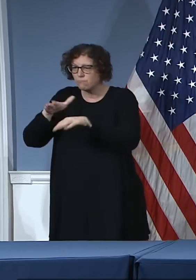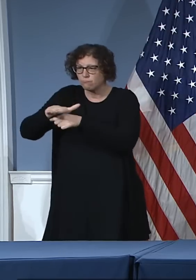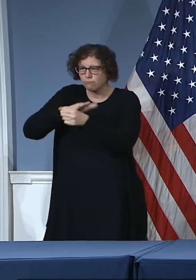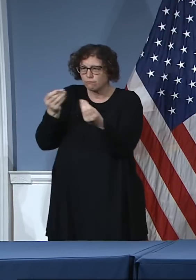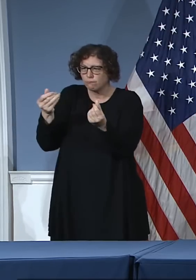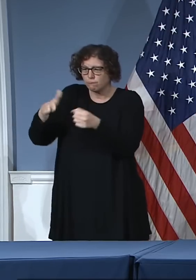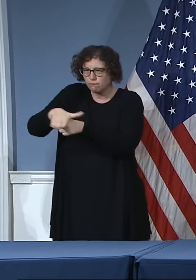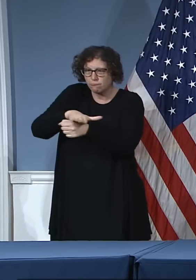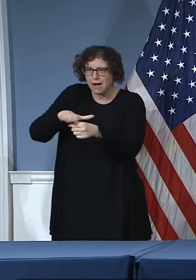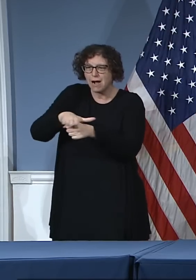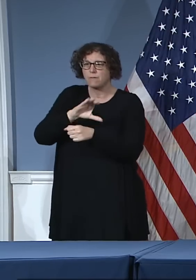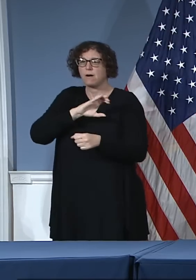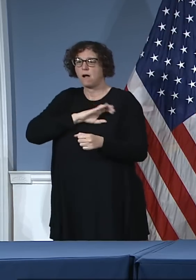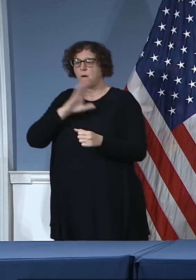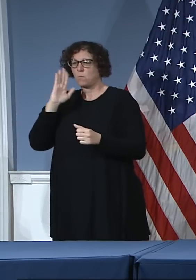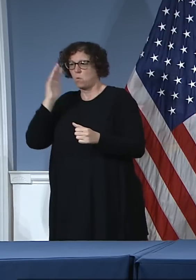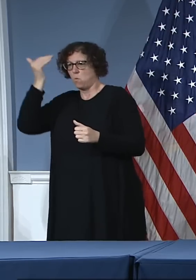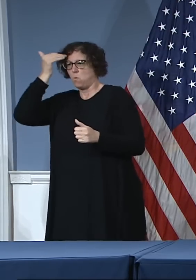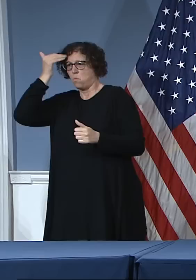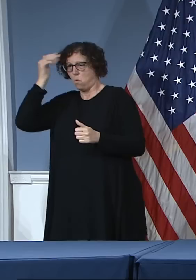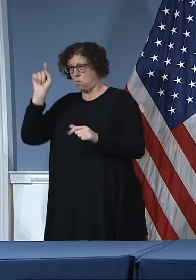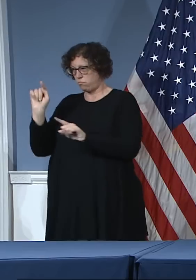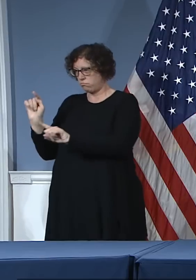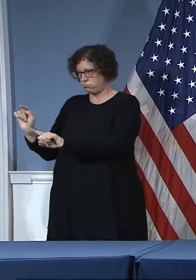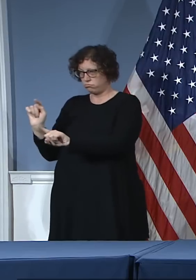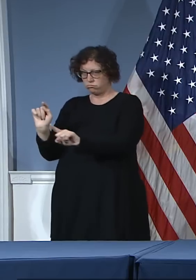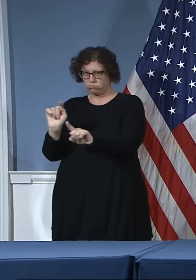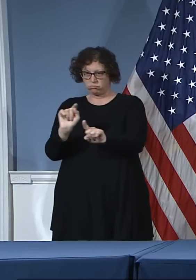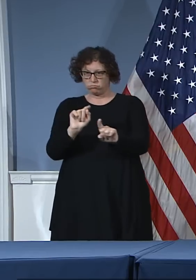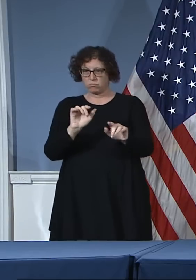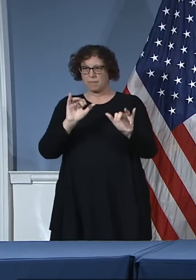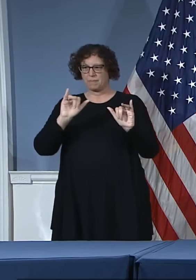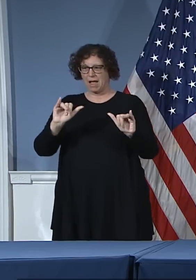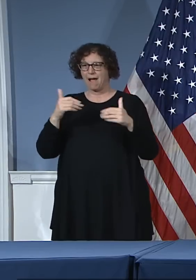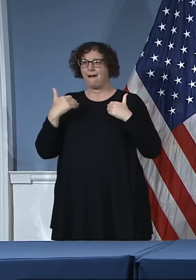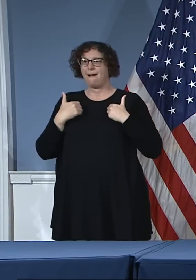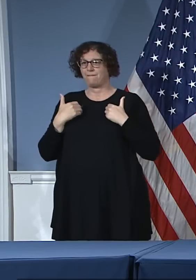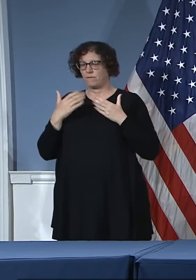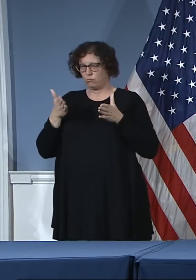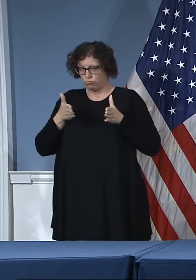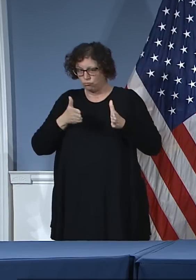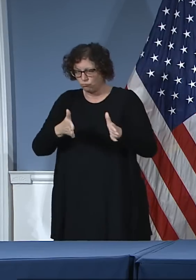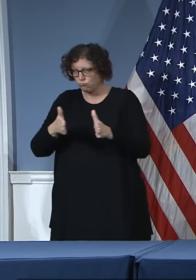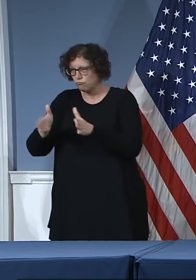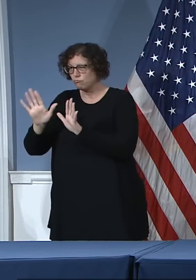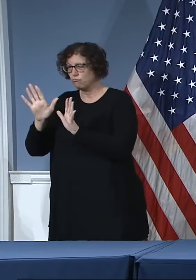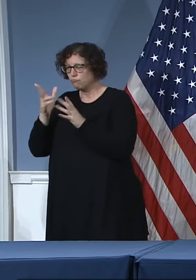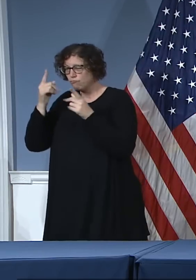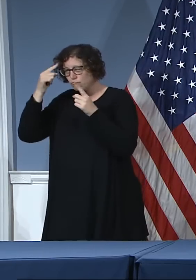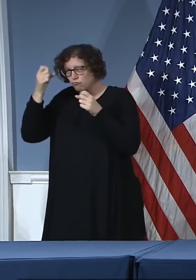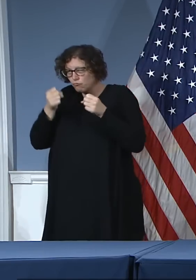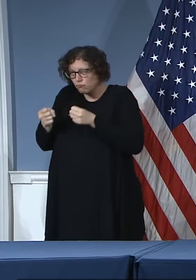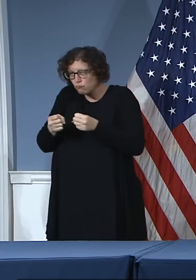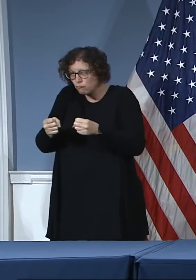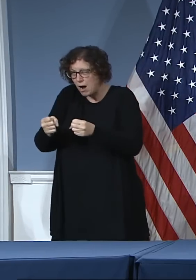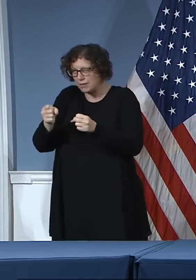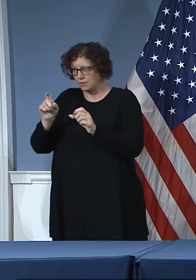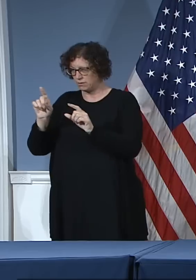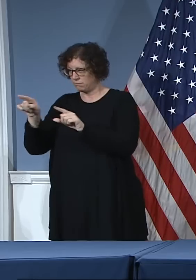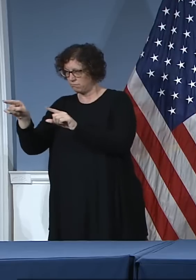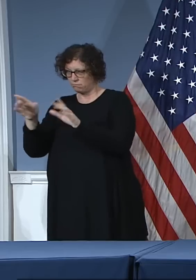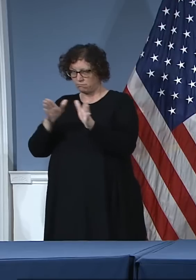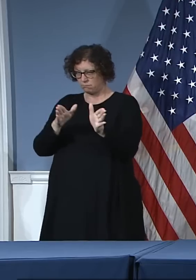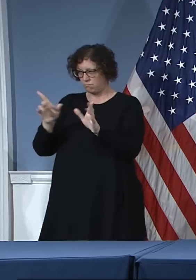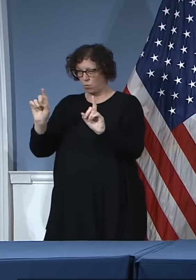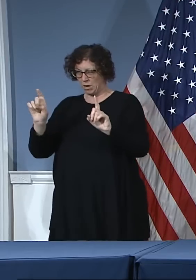can focus on, have a strategy for, and do the right way. If we're going to expand, we're going to expand very purposefully. If we're